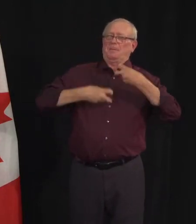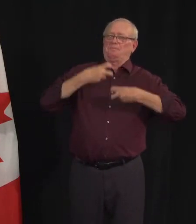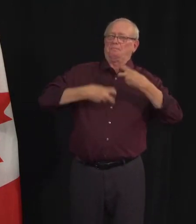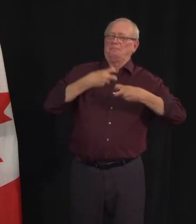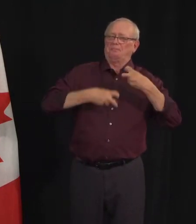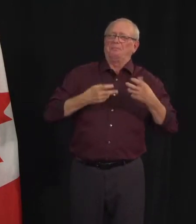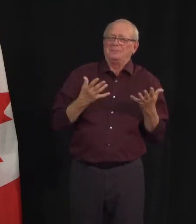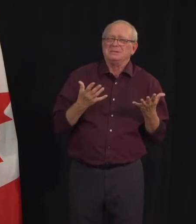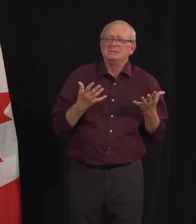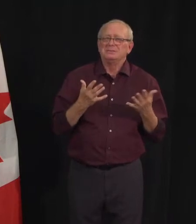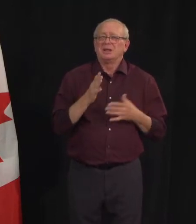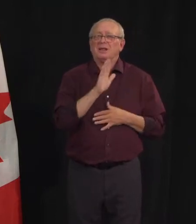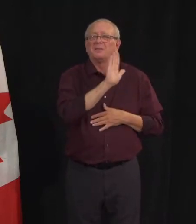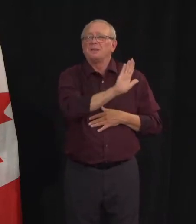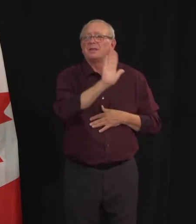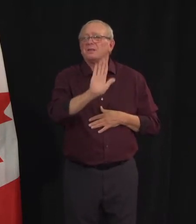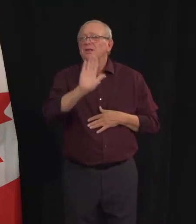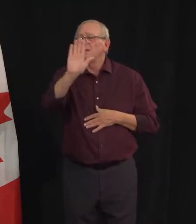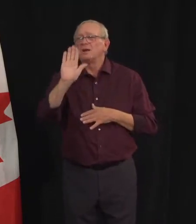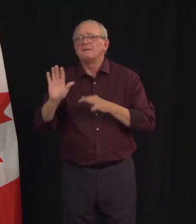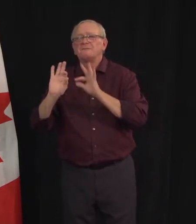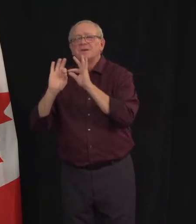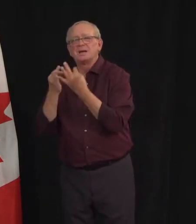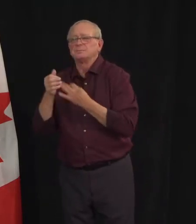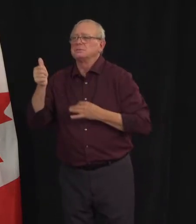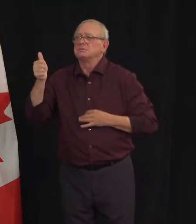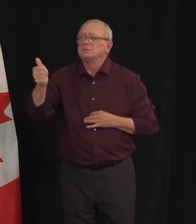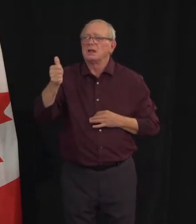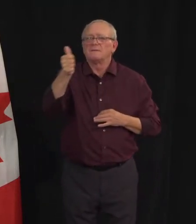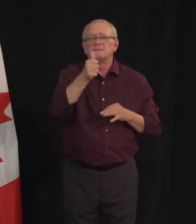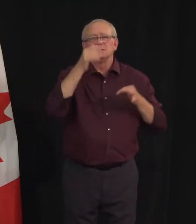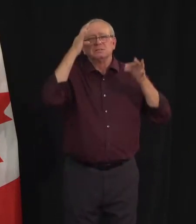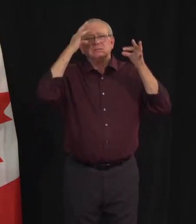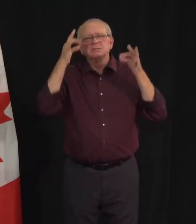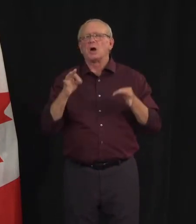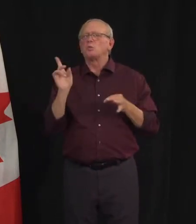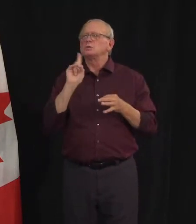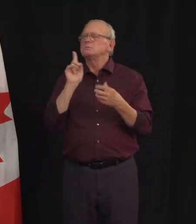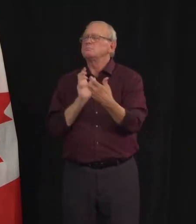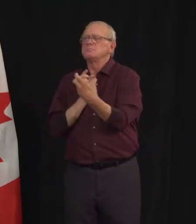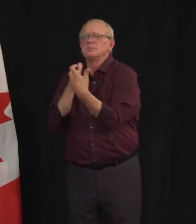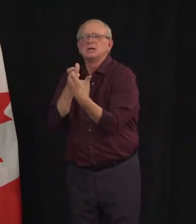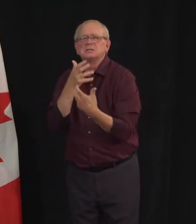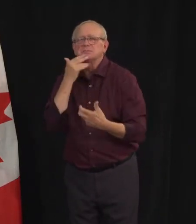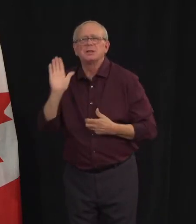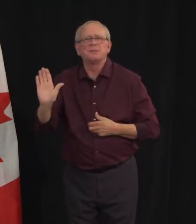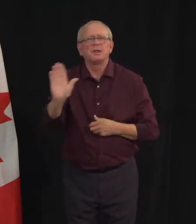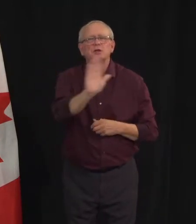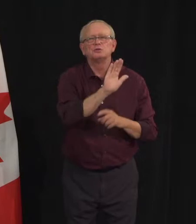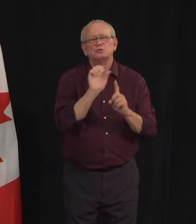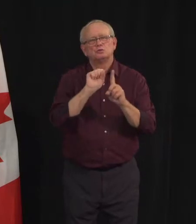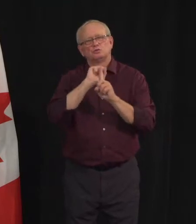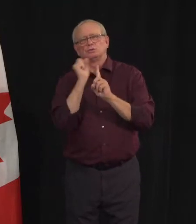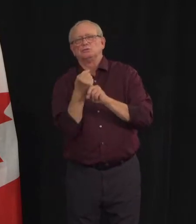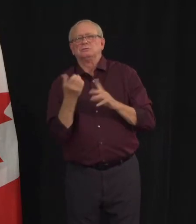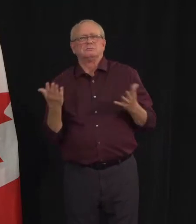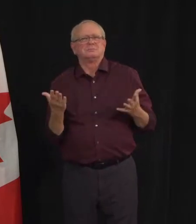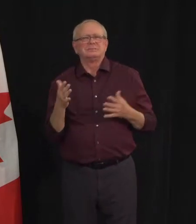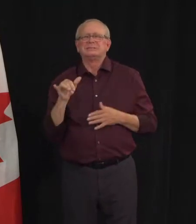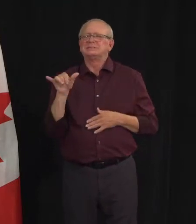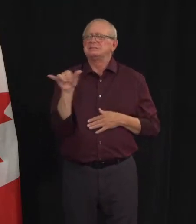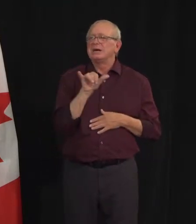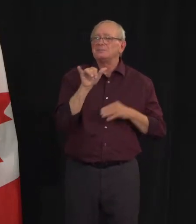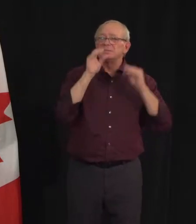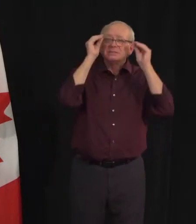Each family must weigh their options and make the best choice for their situation. Teachers and school authority staff, like